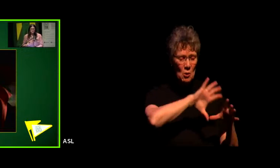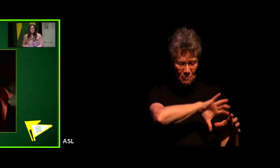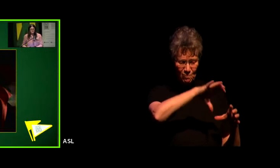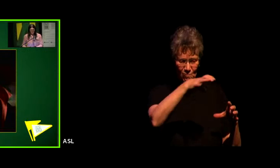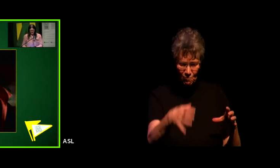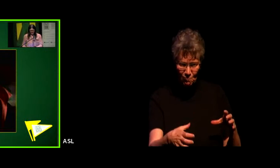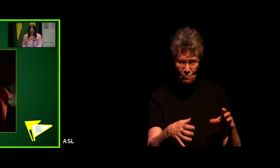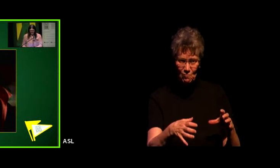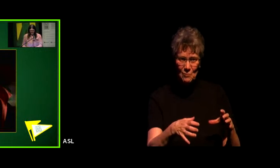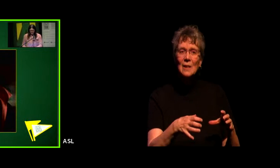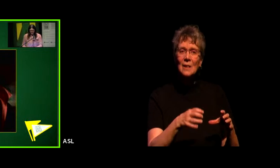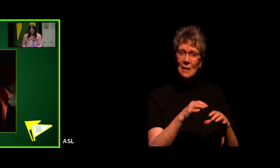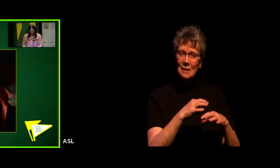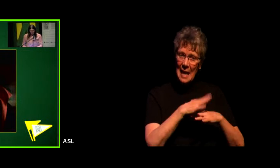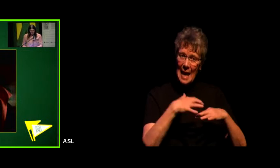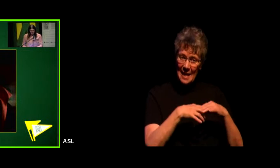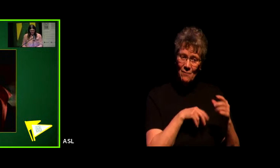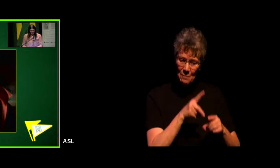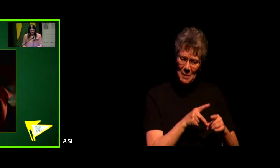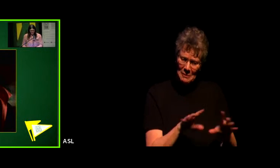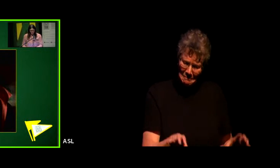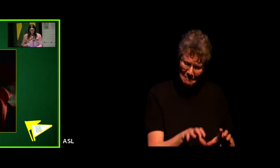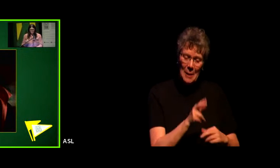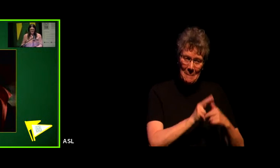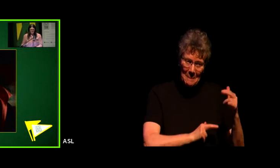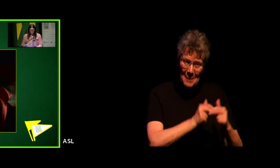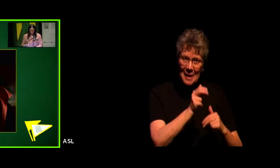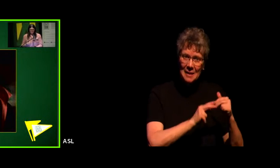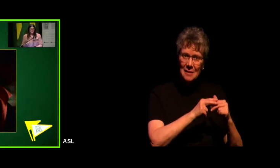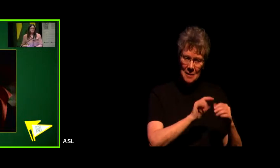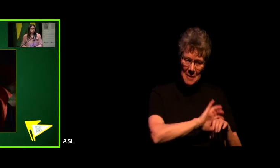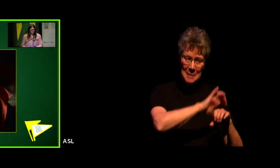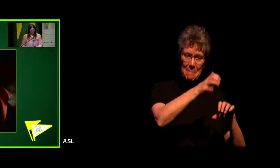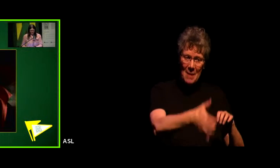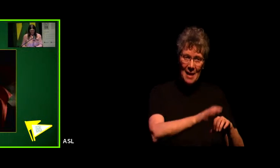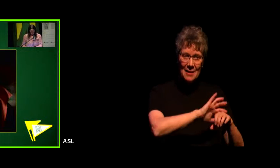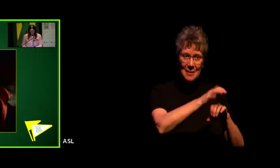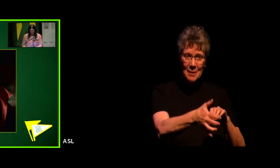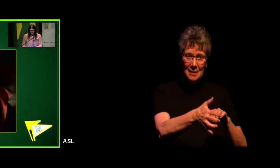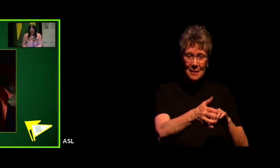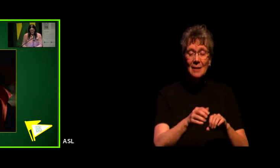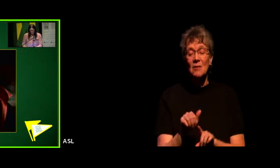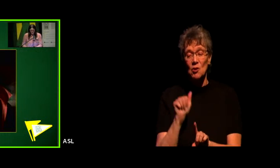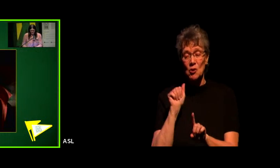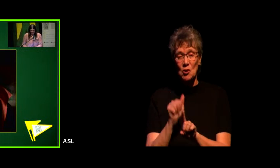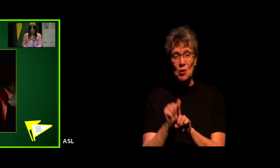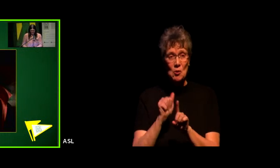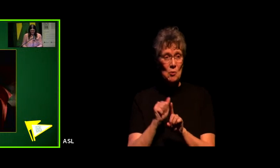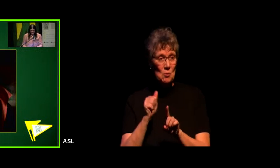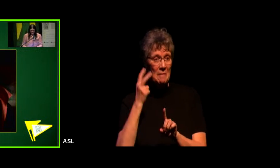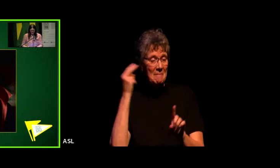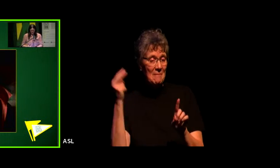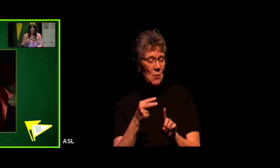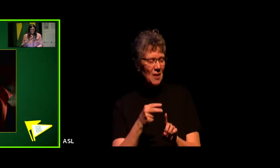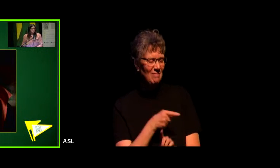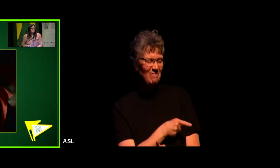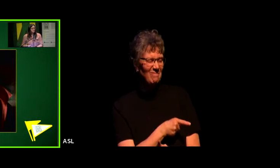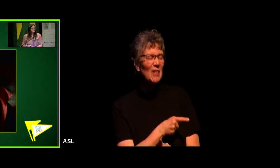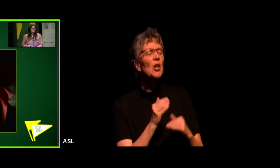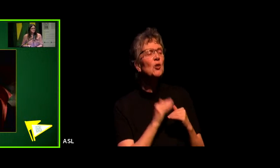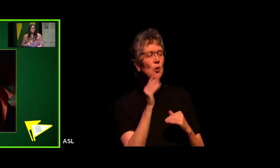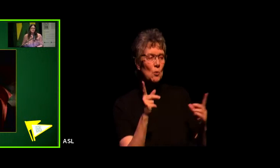in the US and Canada. The argument is that the mounds were too complex for First Nations to have built, so it had to have been someone else. Who that